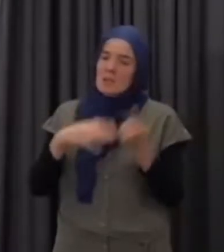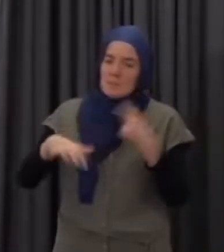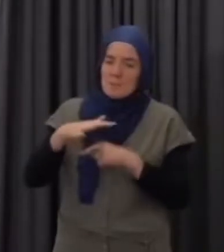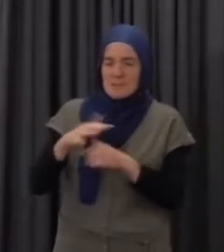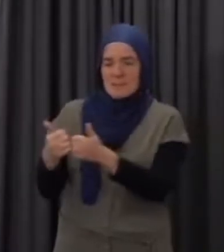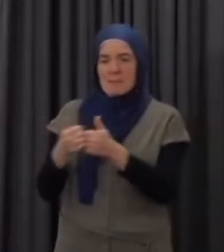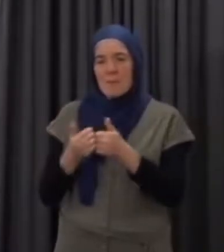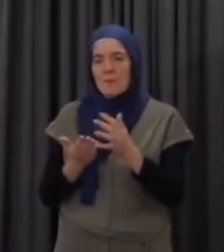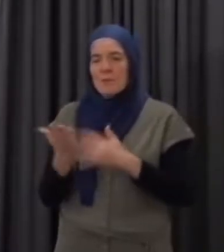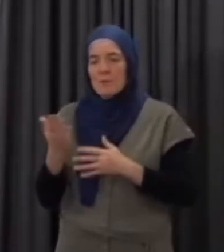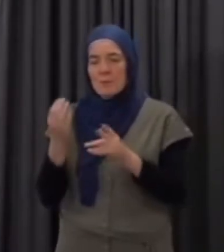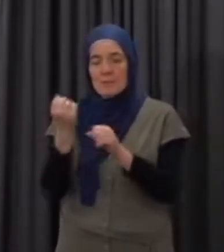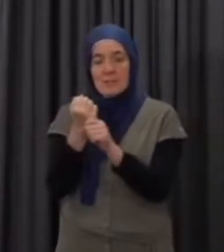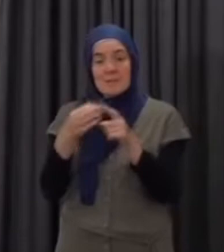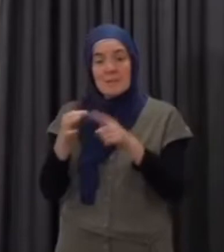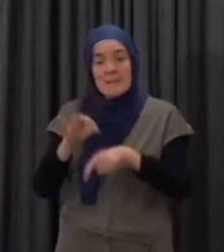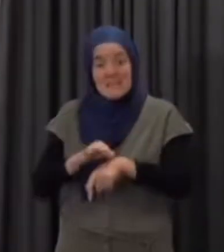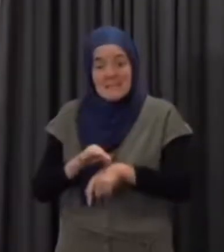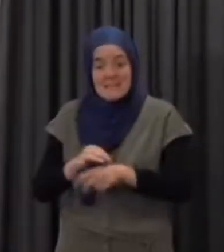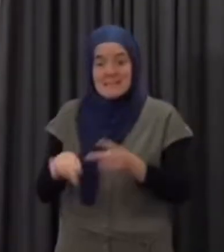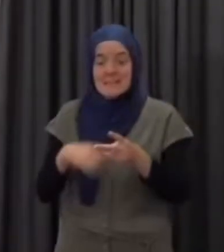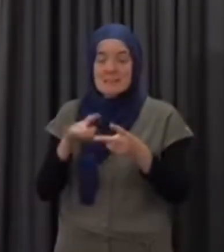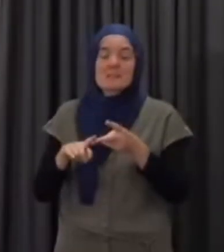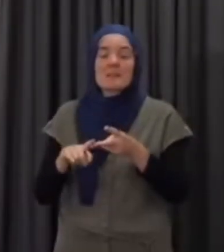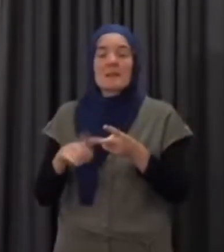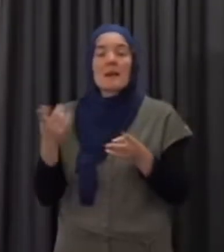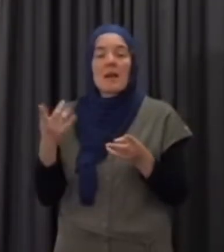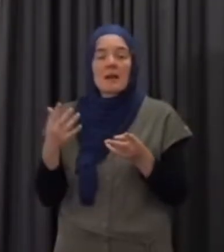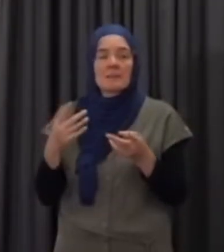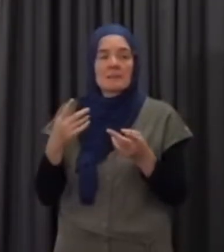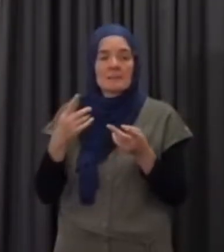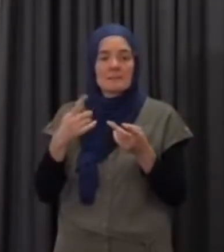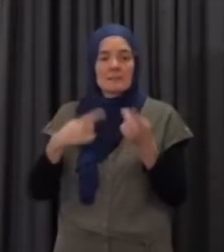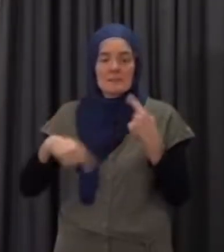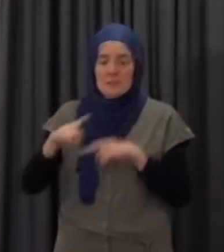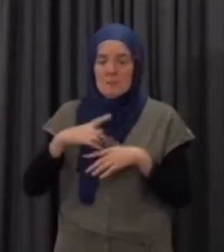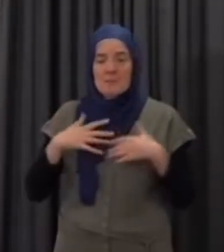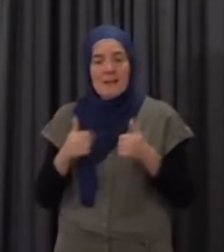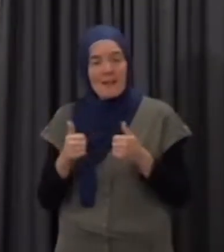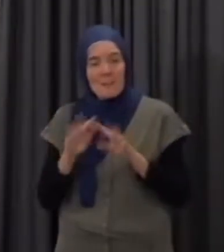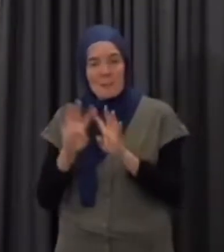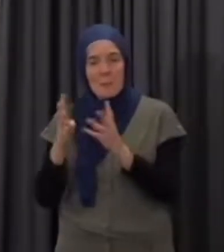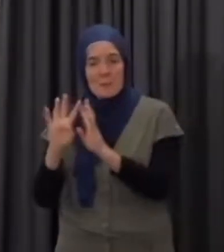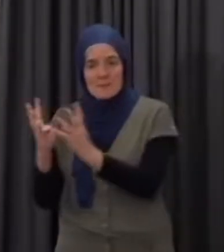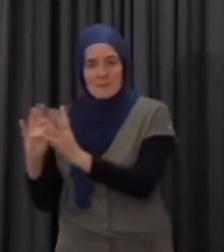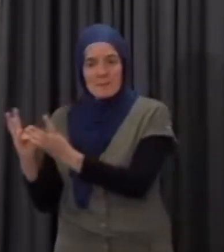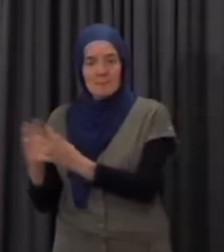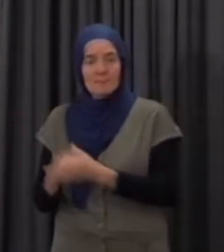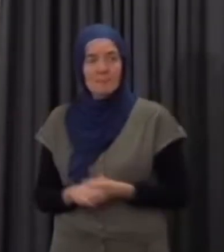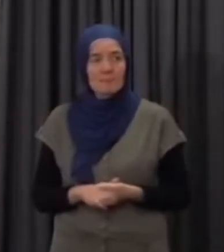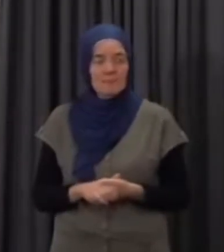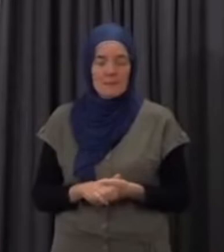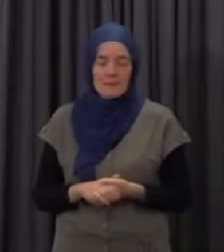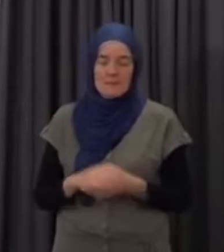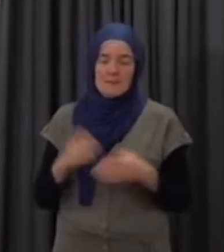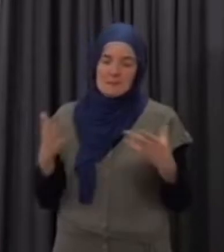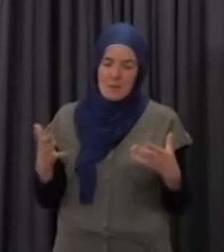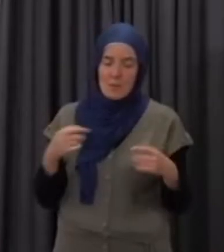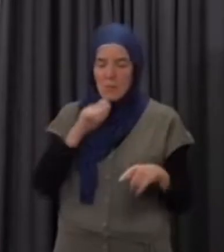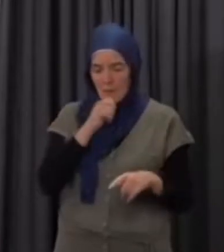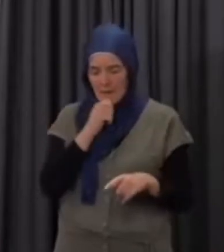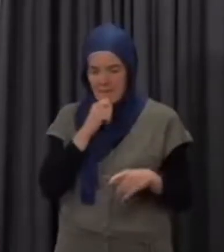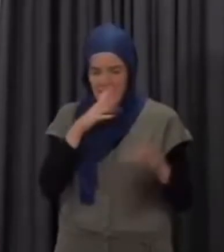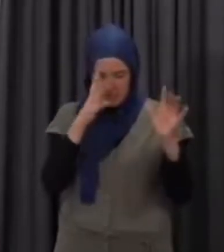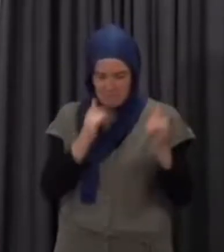of course, our community-based services run from the health boards as well. So we're going to keep the workforce model under review. If we